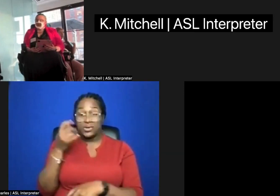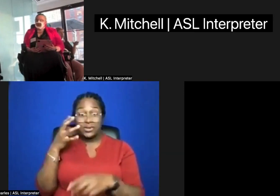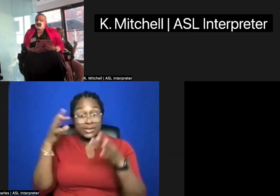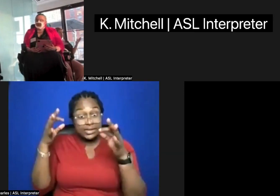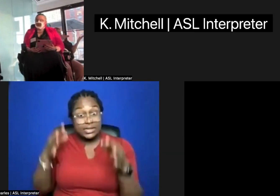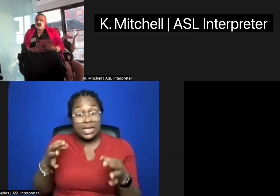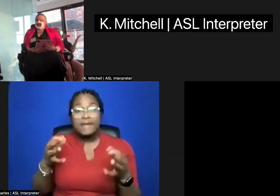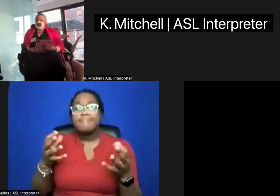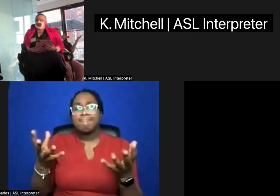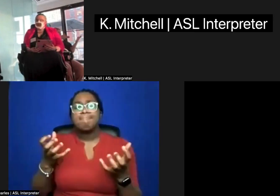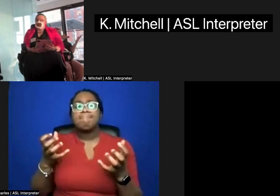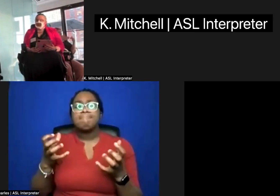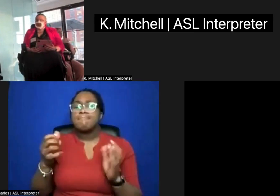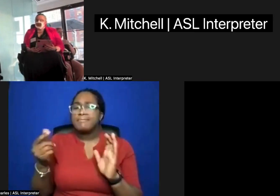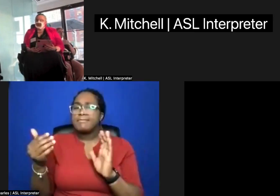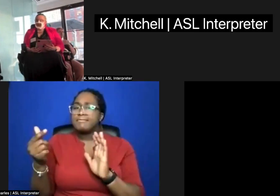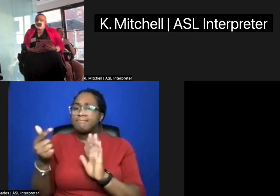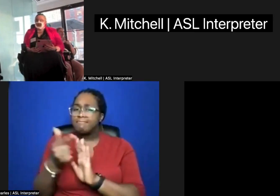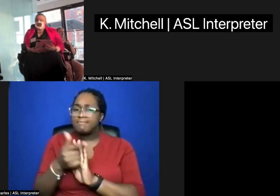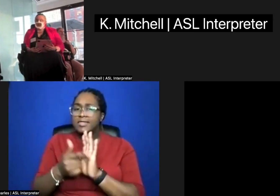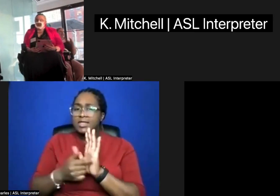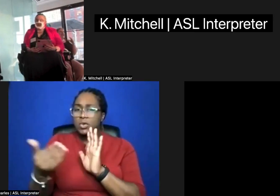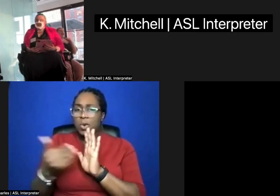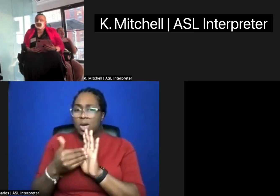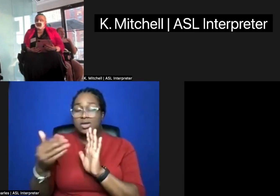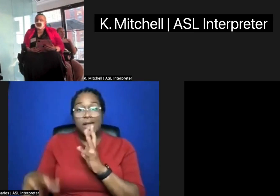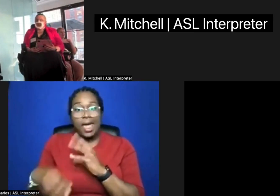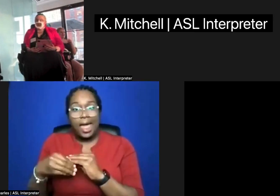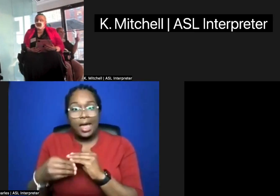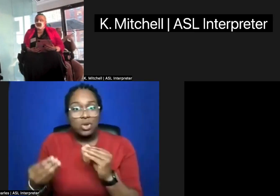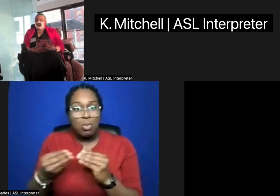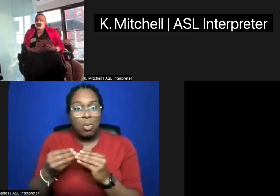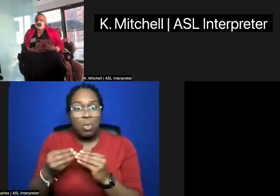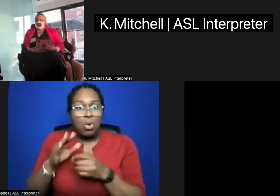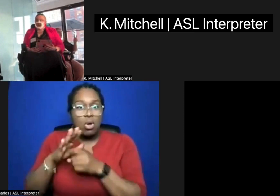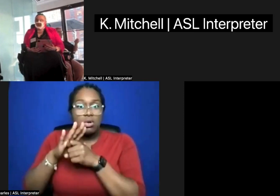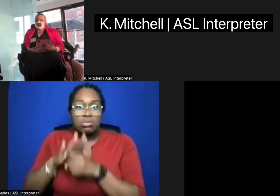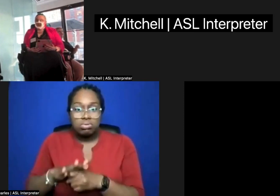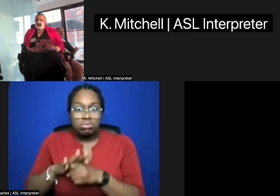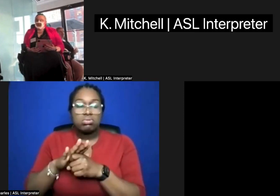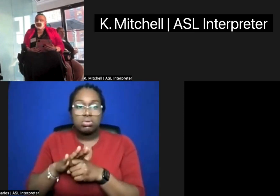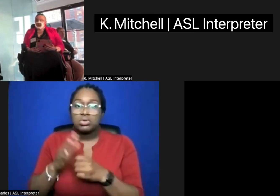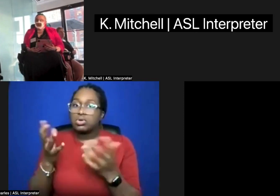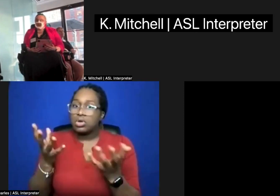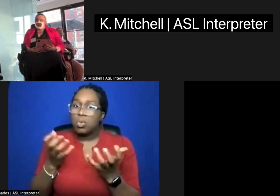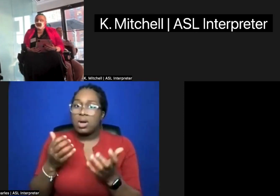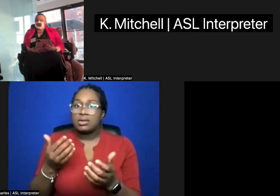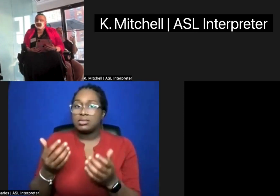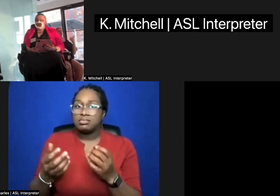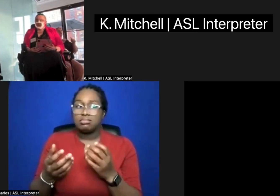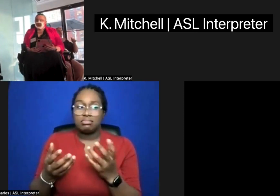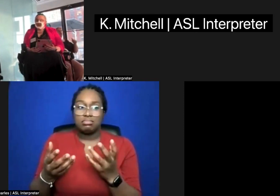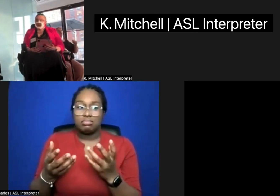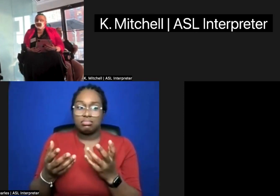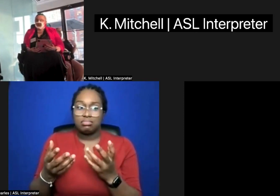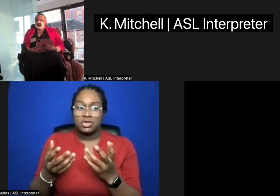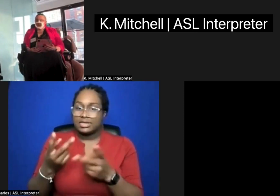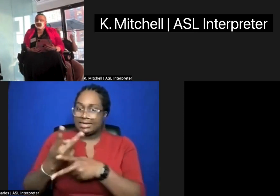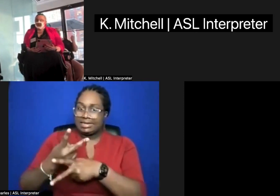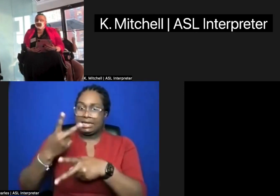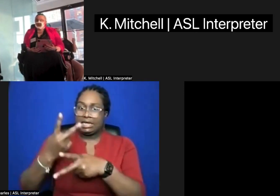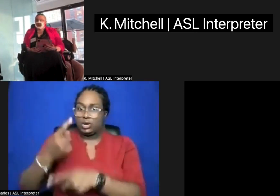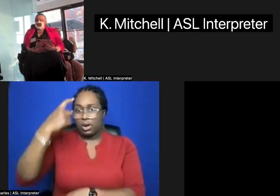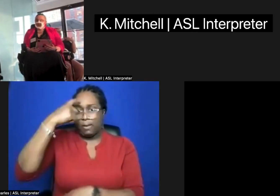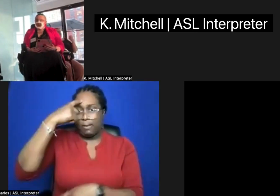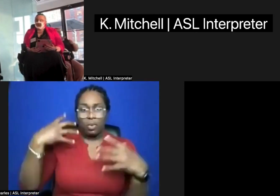action, that only adds to it. And so you want to try and save your mental health as